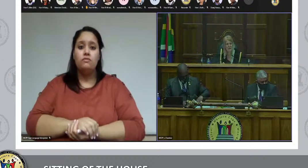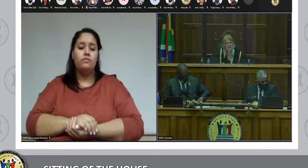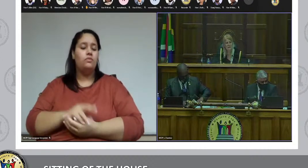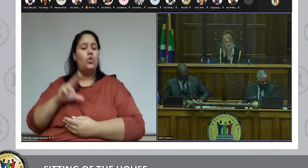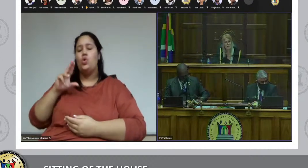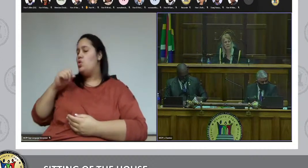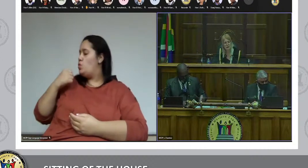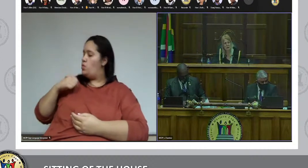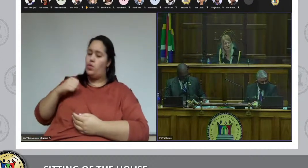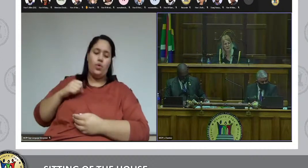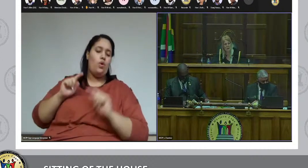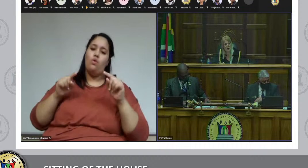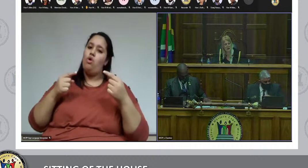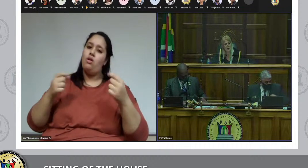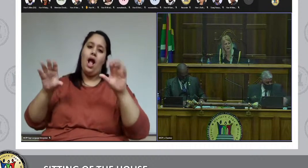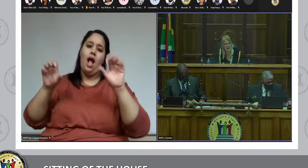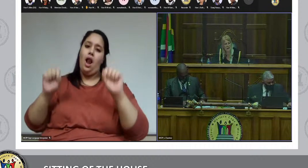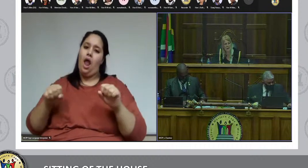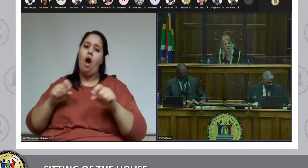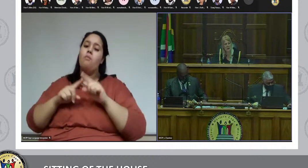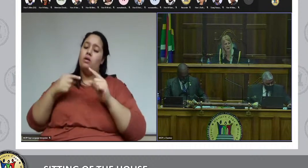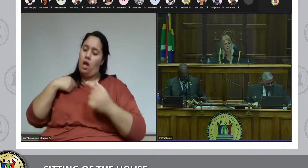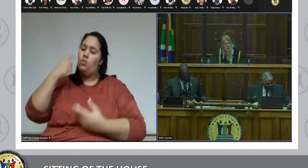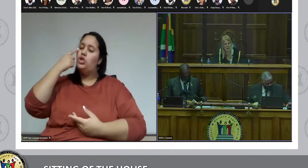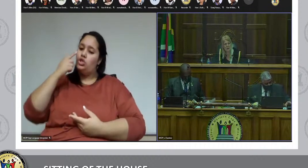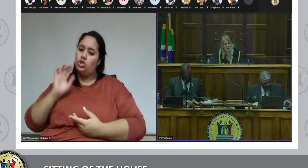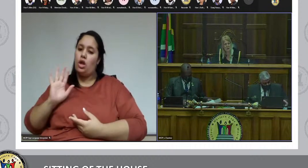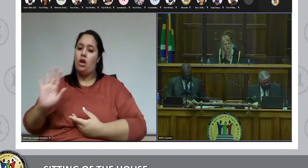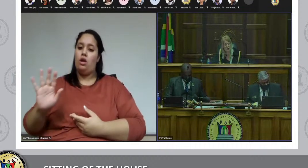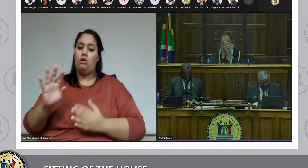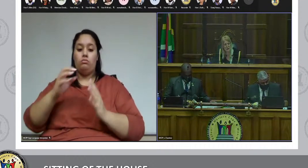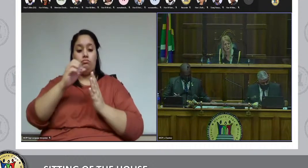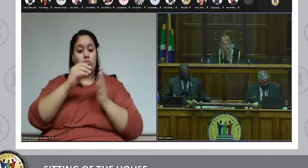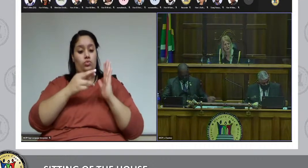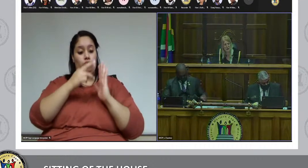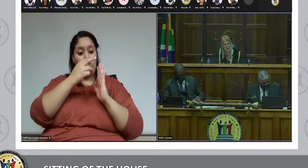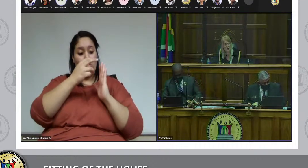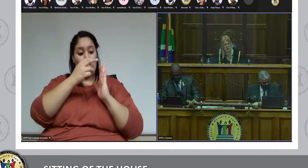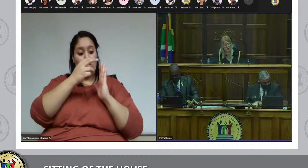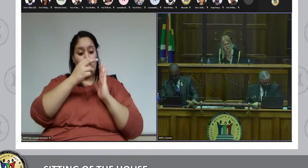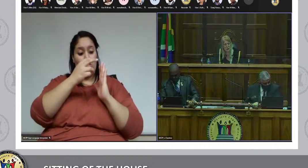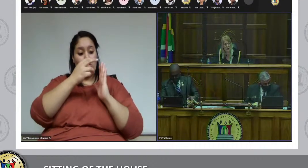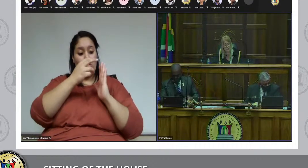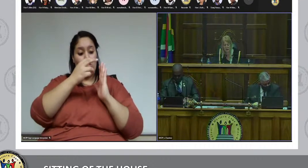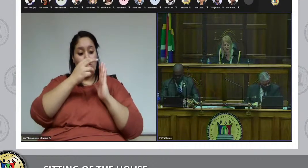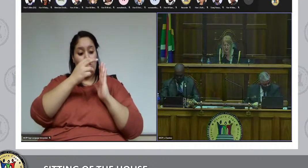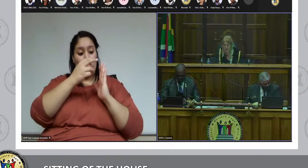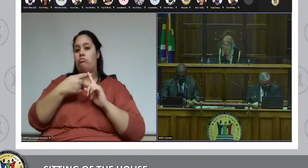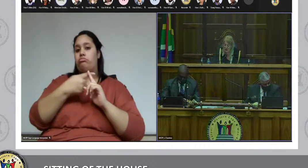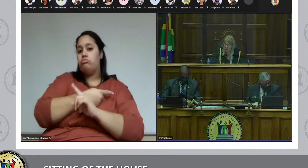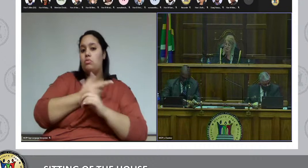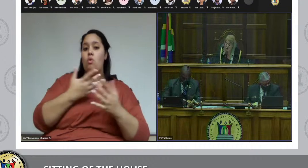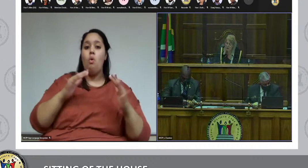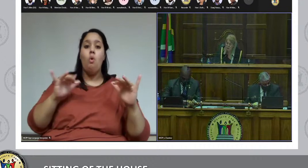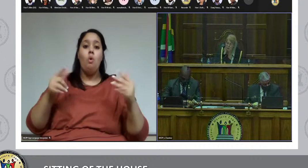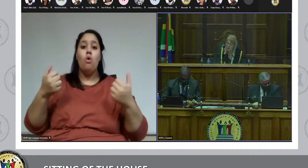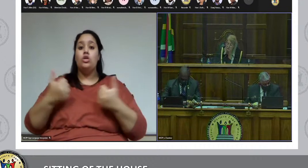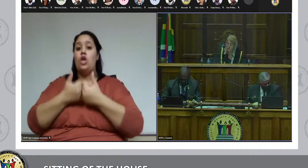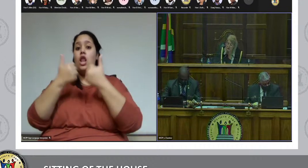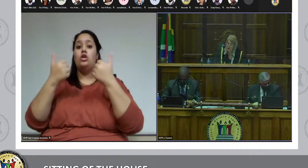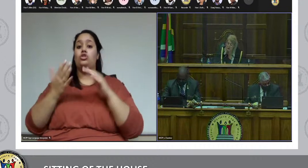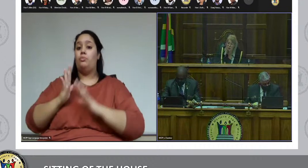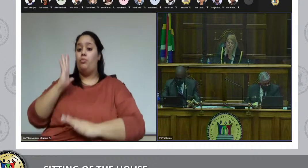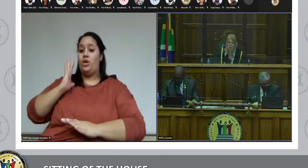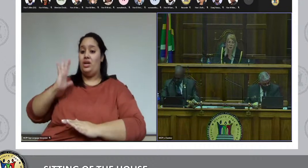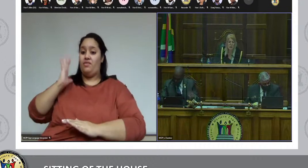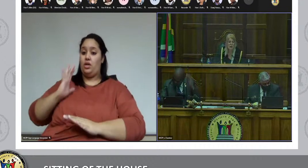No, it isn't, but I will just check and see in the Hansard in terms of what rule he's actually challenged, or if he has challenged a